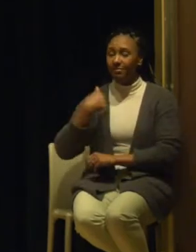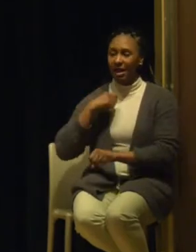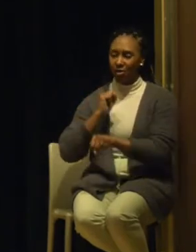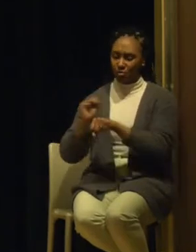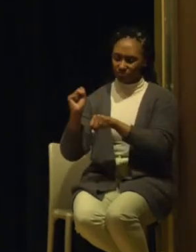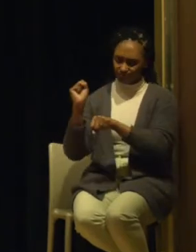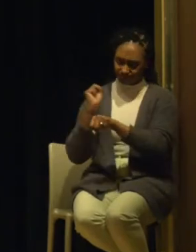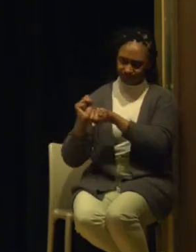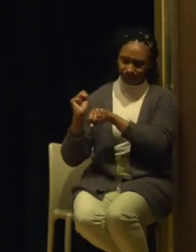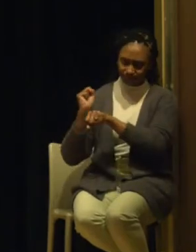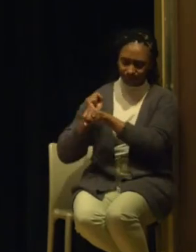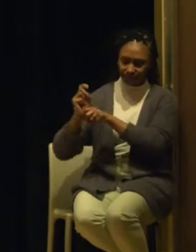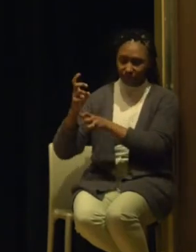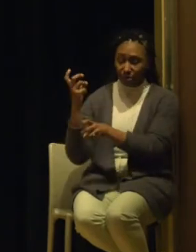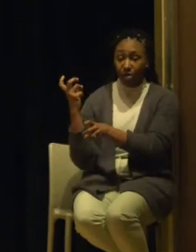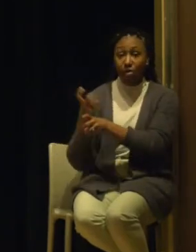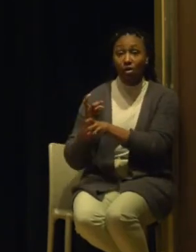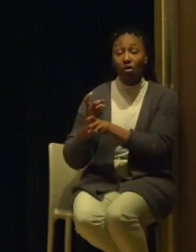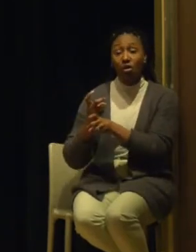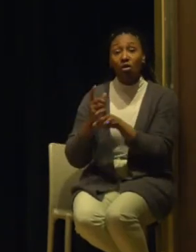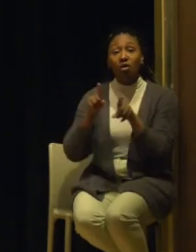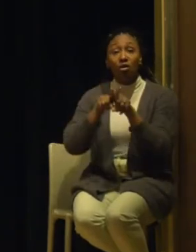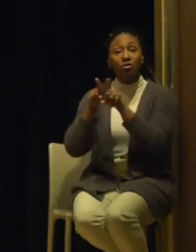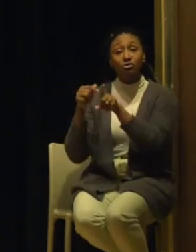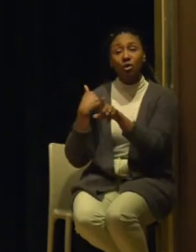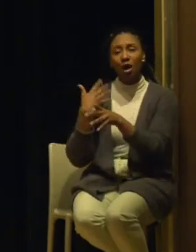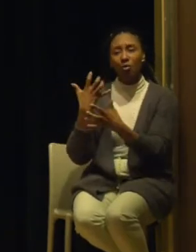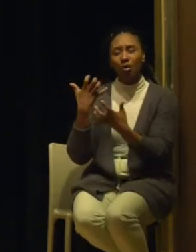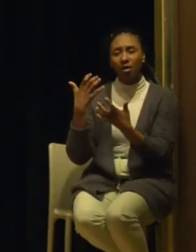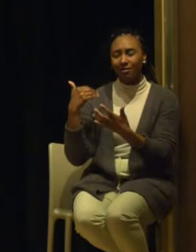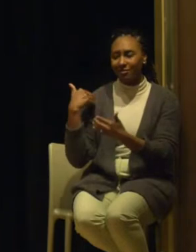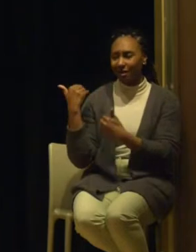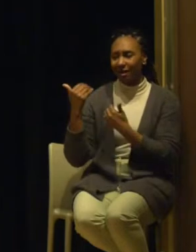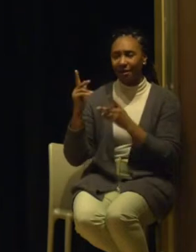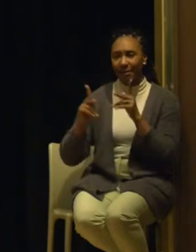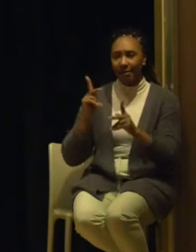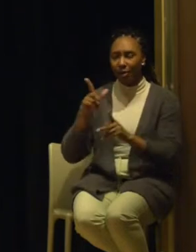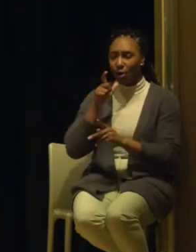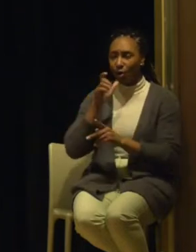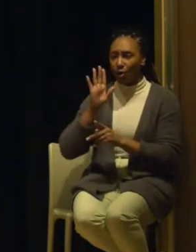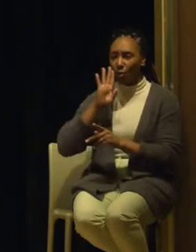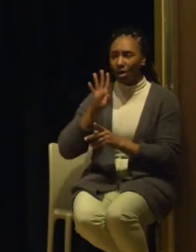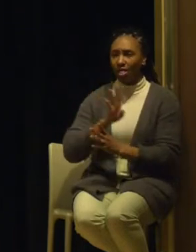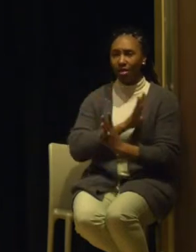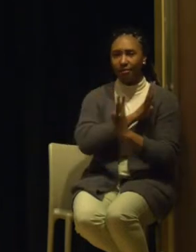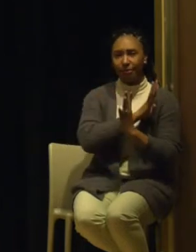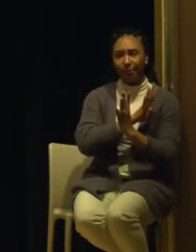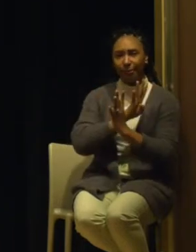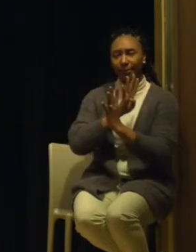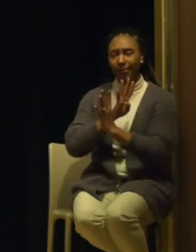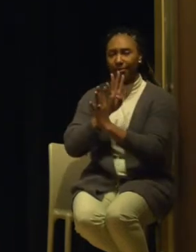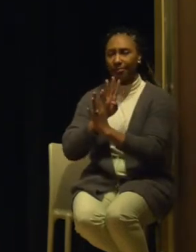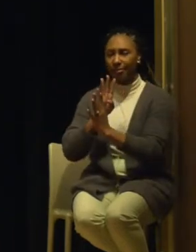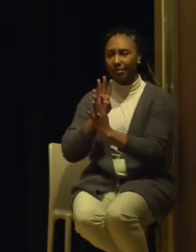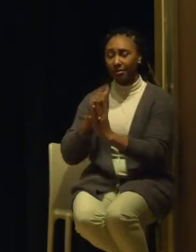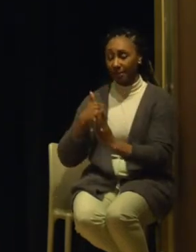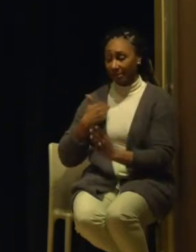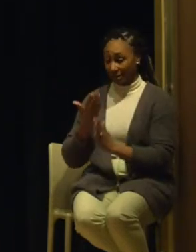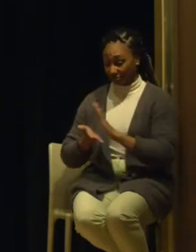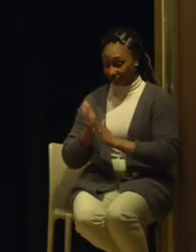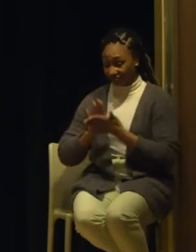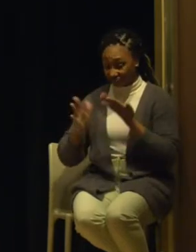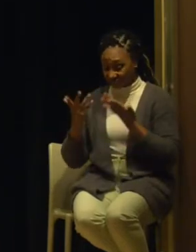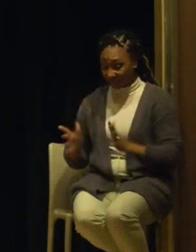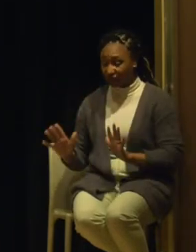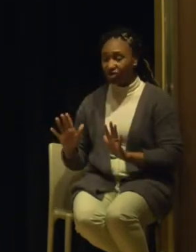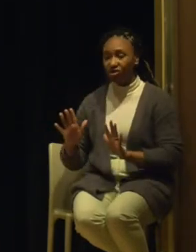hard. And I wanted young people that came behind me know, not fear, not be overcome with fear.